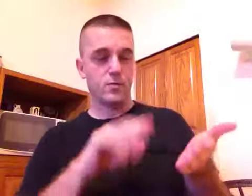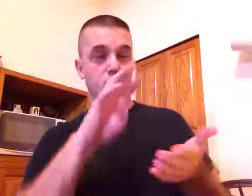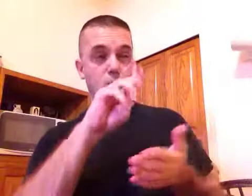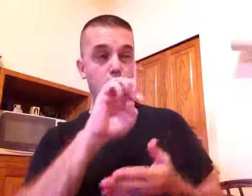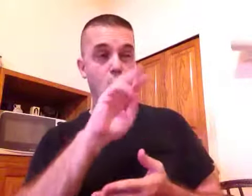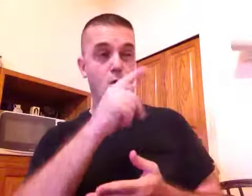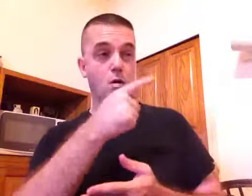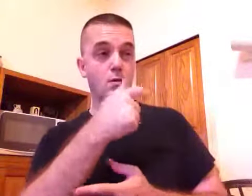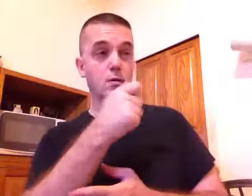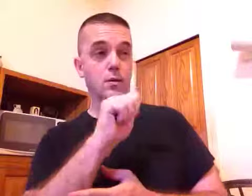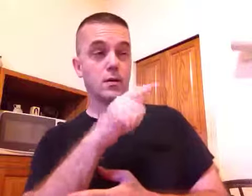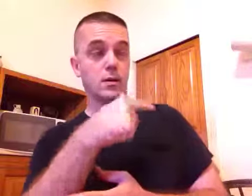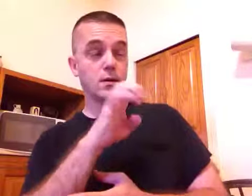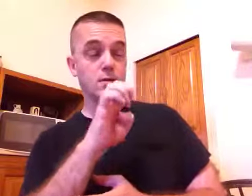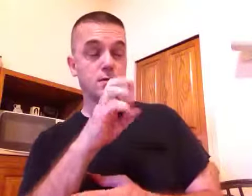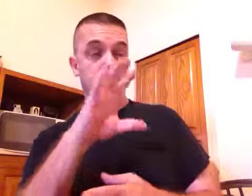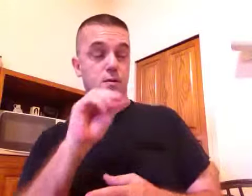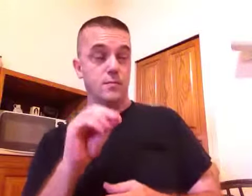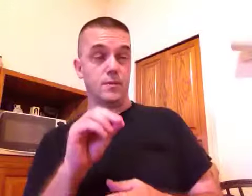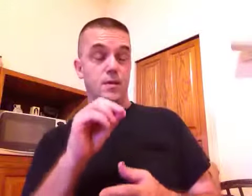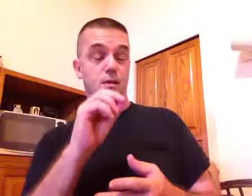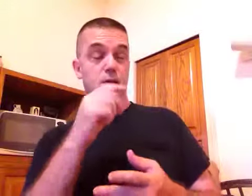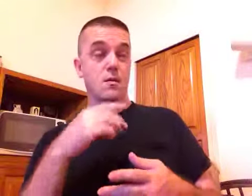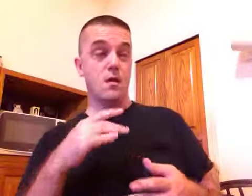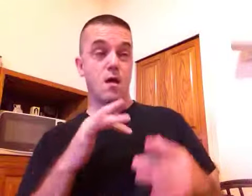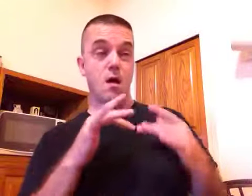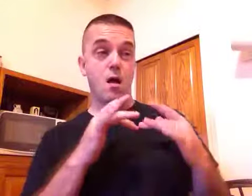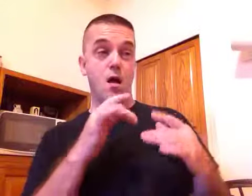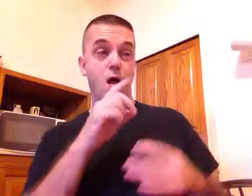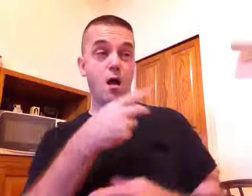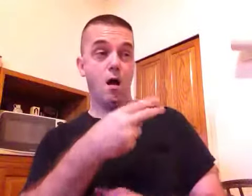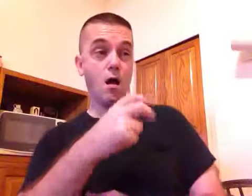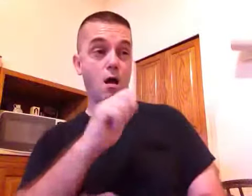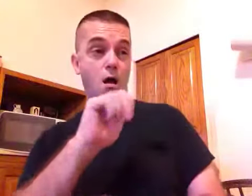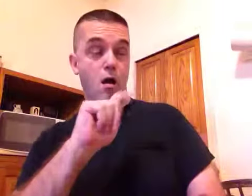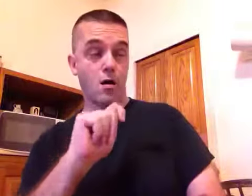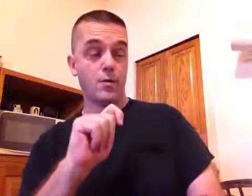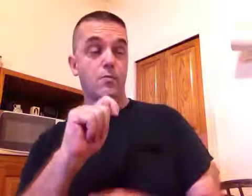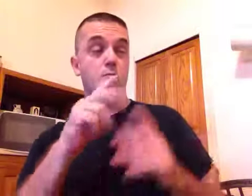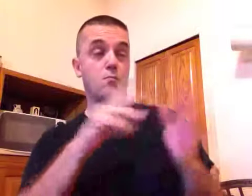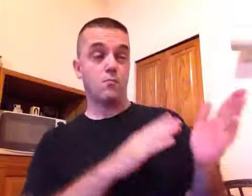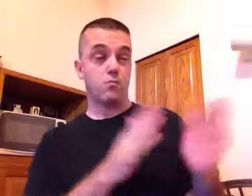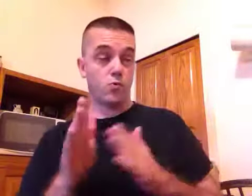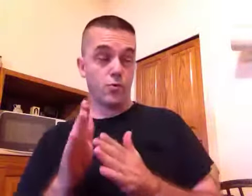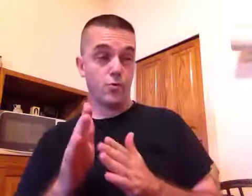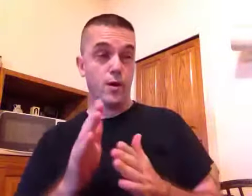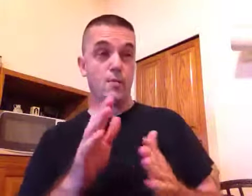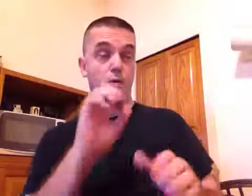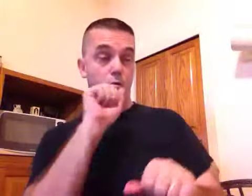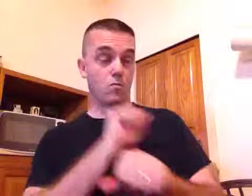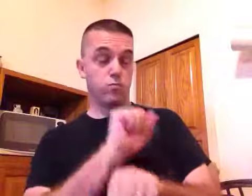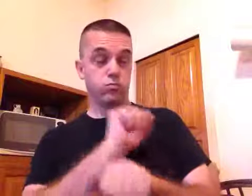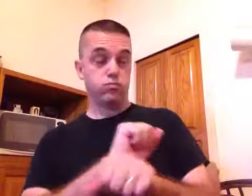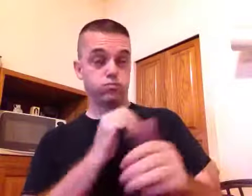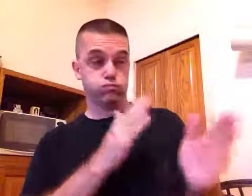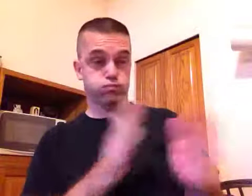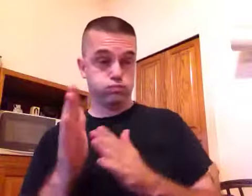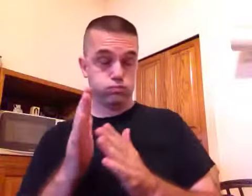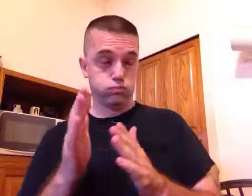HARP program. That actually is going through. That's a government program that actually worked. Shock of shocks. The loan